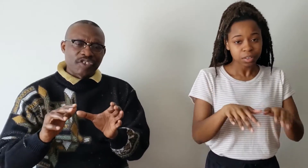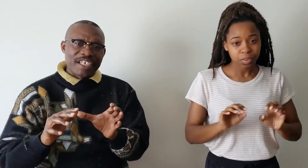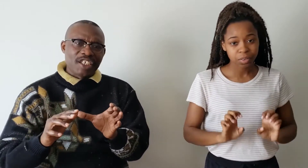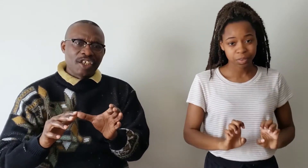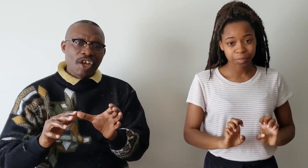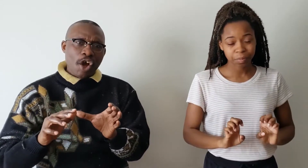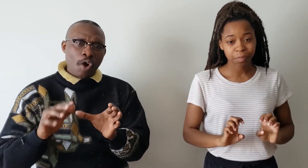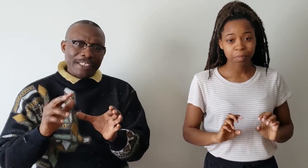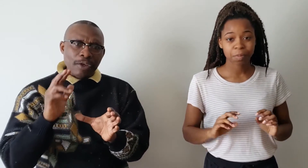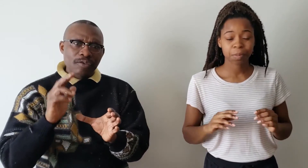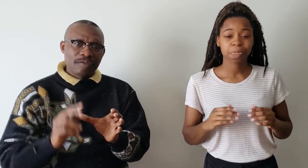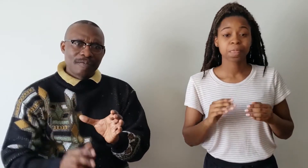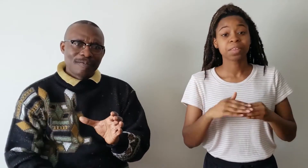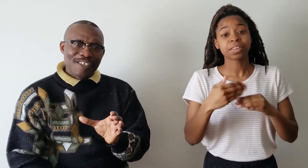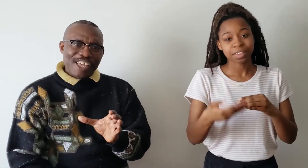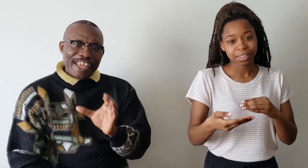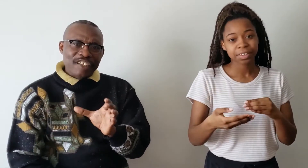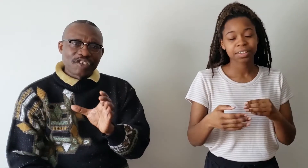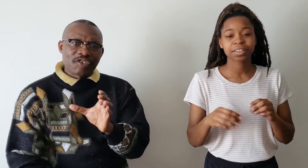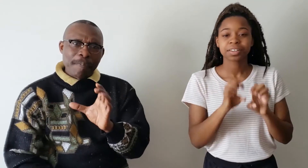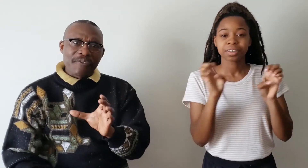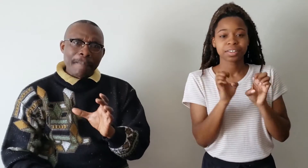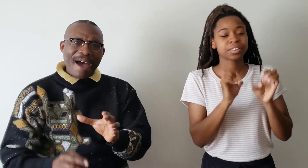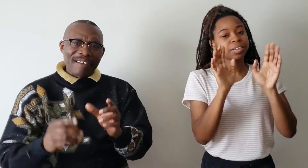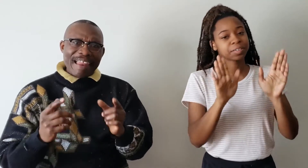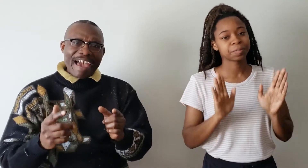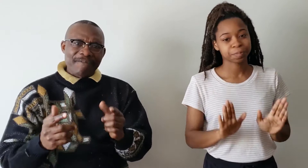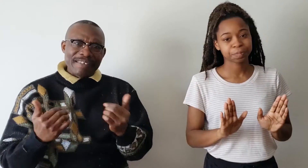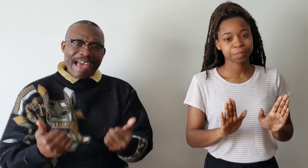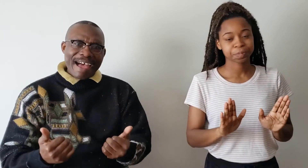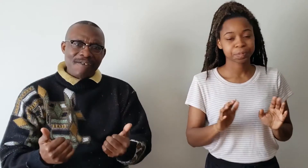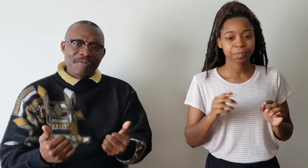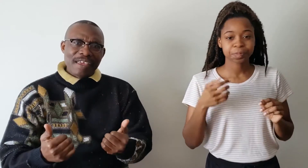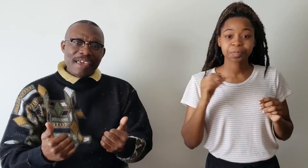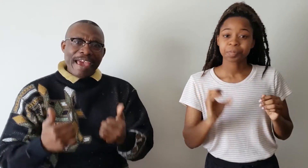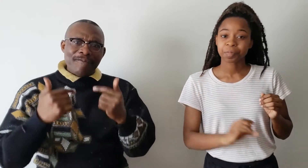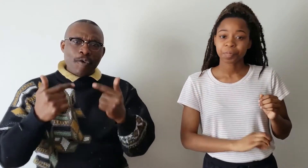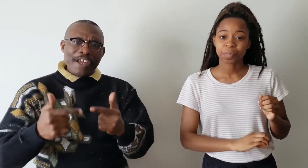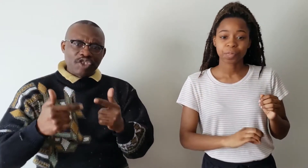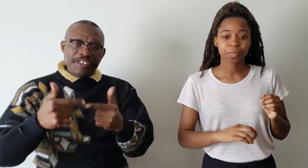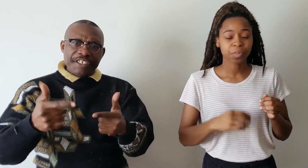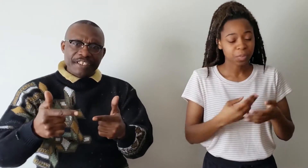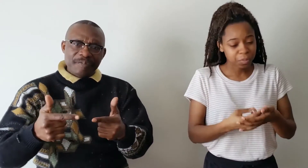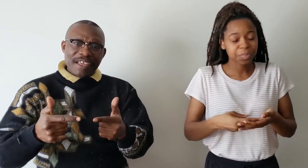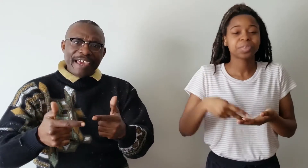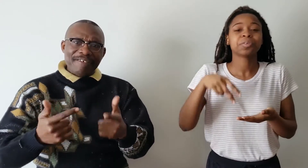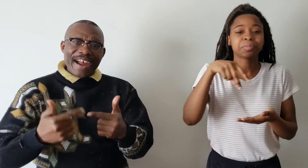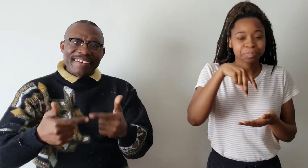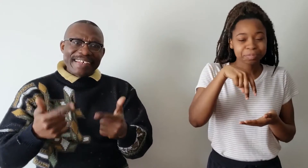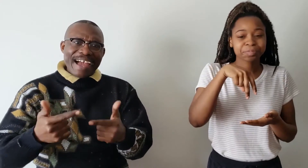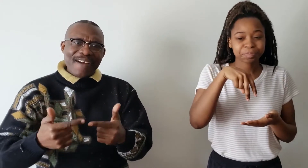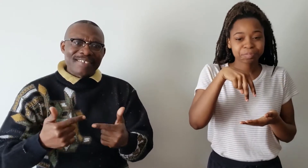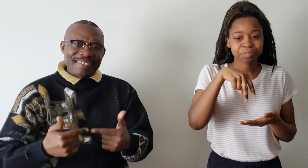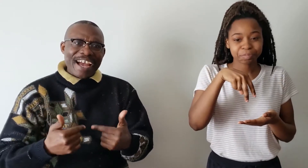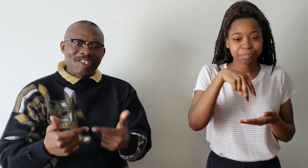seen or known. Easter is both about life now and for eternity. And right now, as I